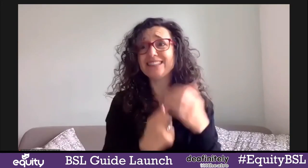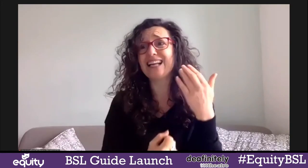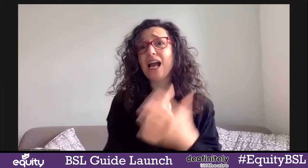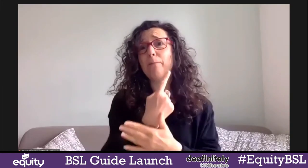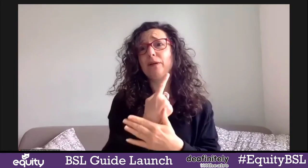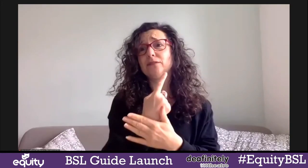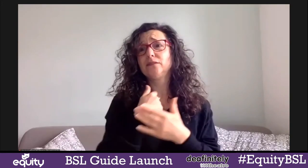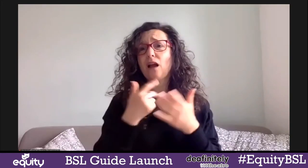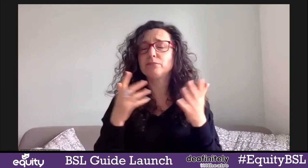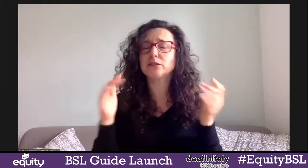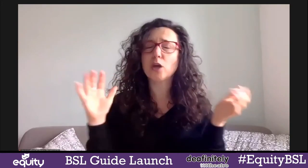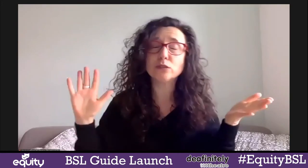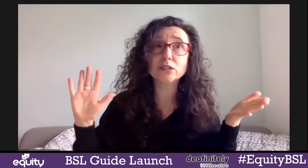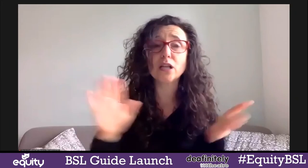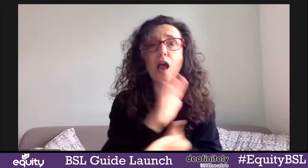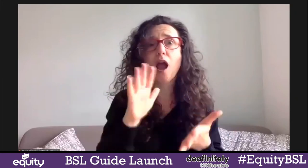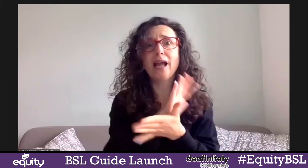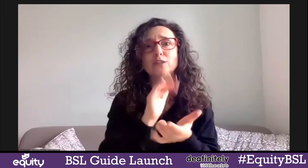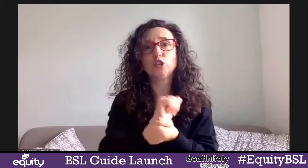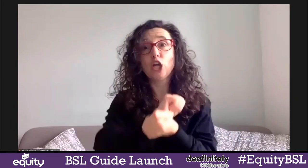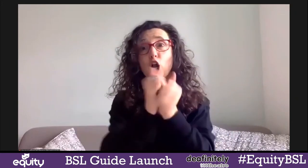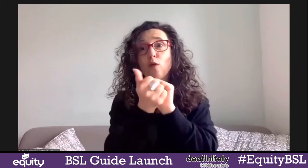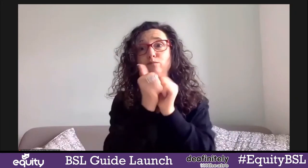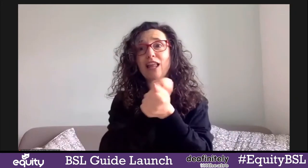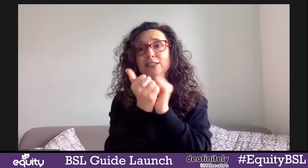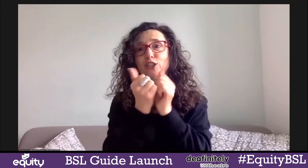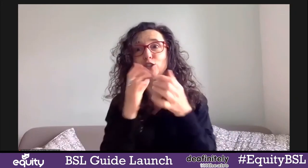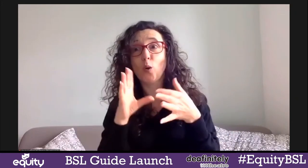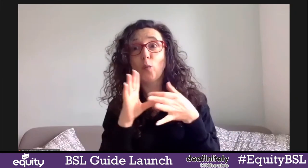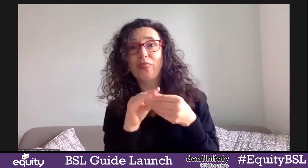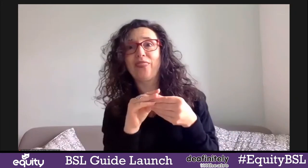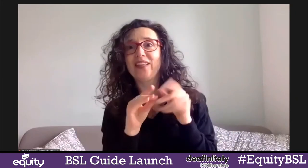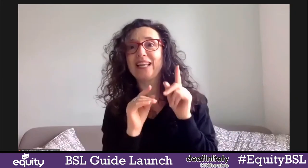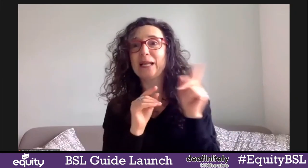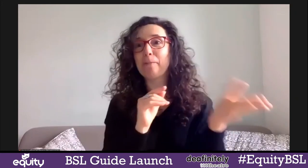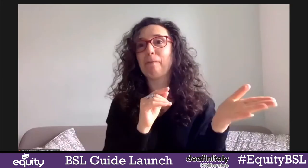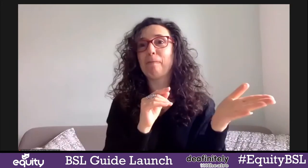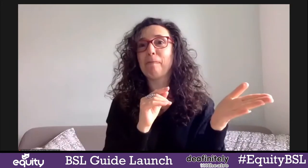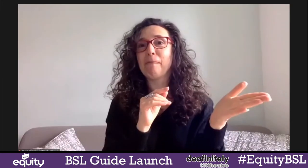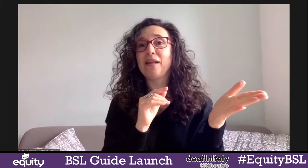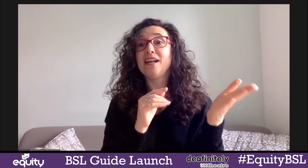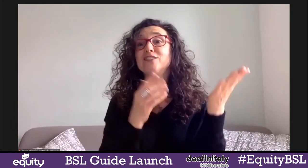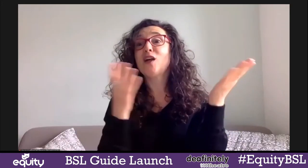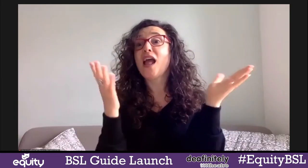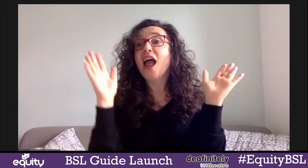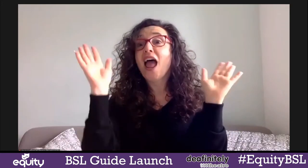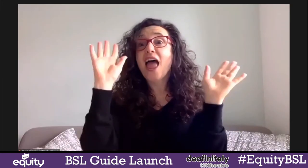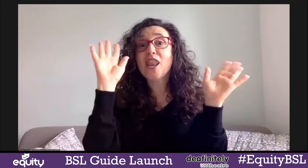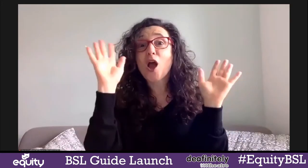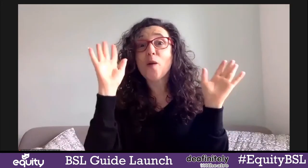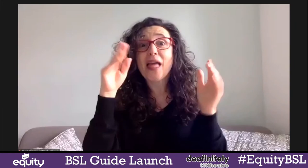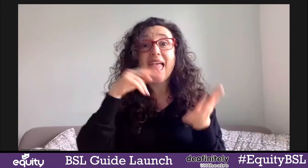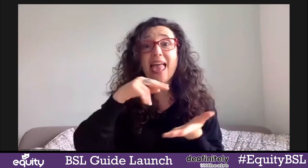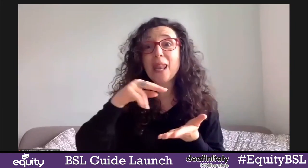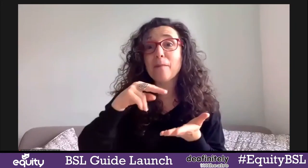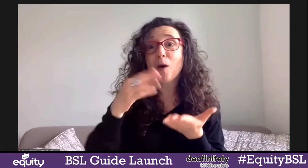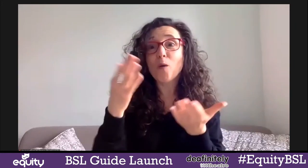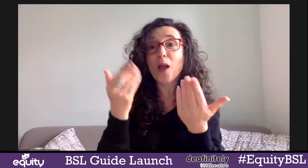should go to Alim for making this happen, and I was so delighted to collaborate with him on this project. So hello